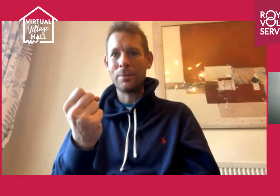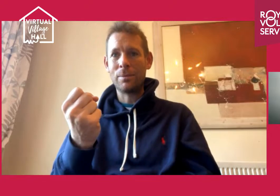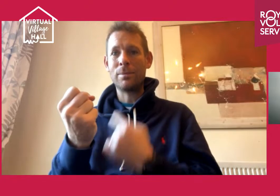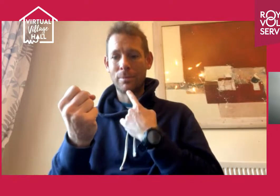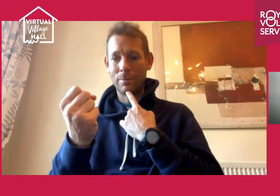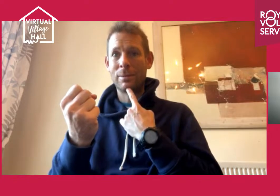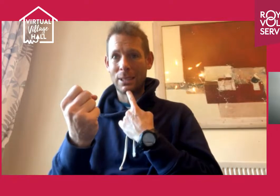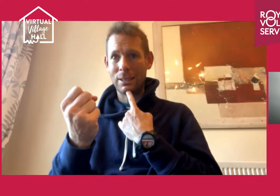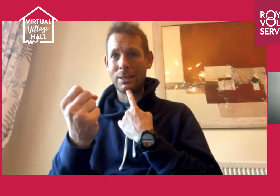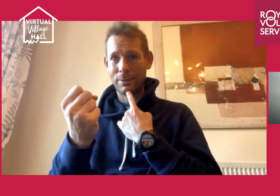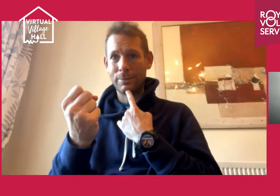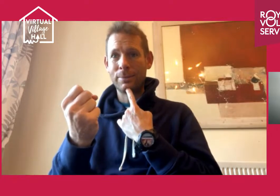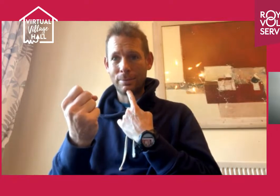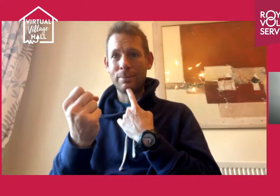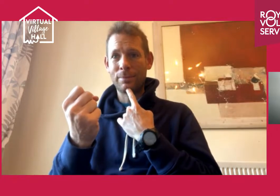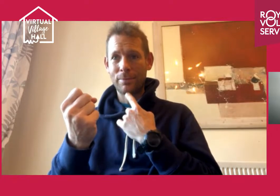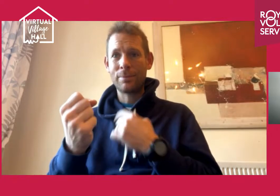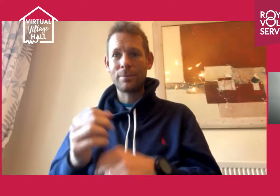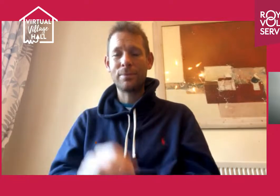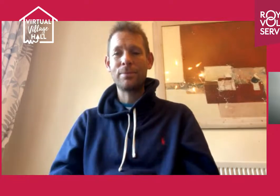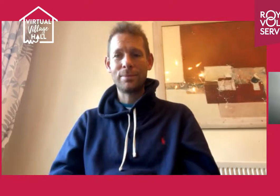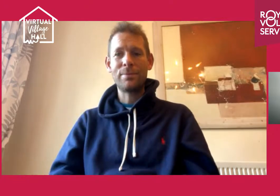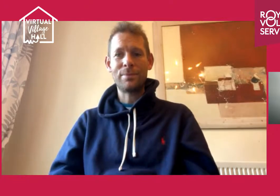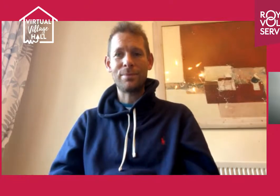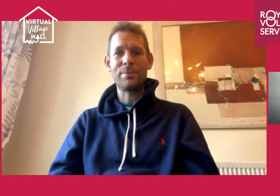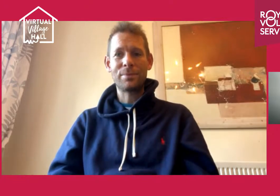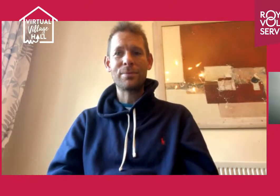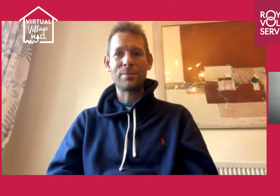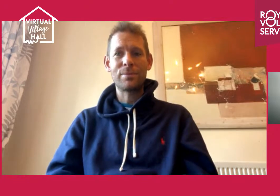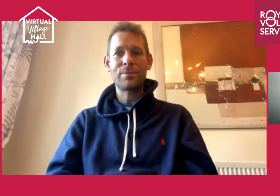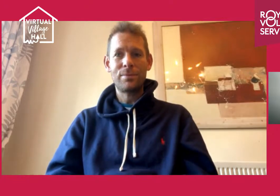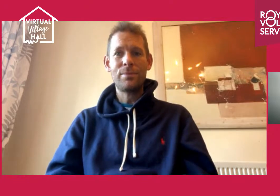have. And you're nodding head to affirm that you have a book.